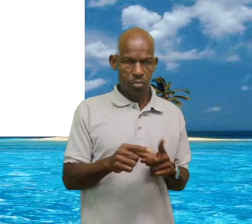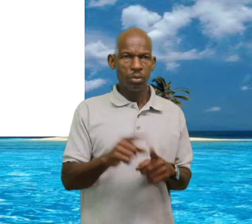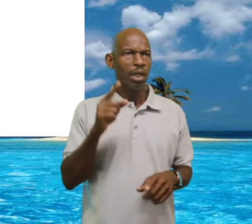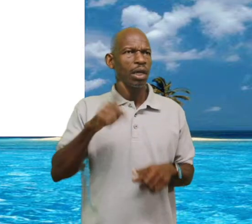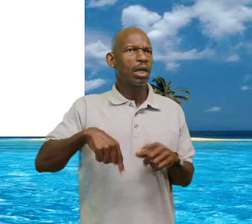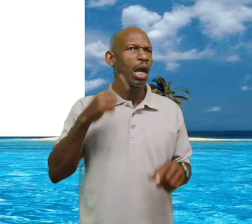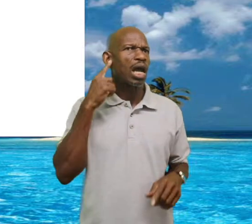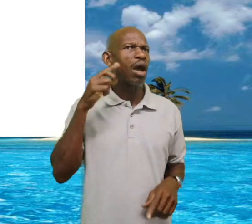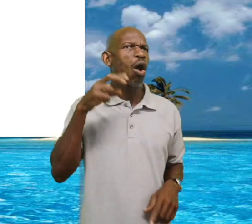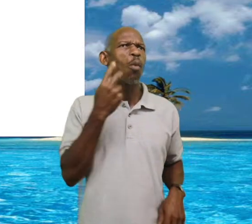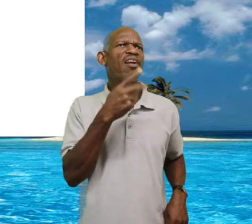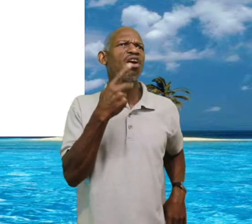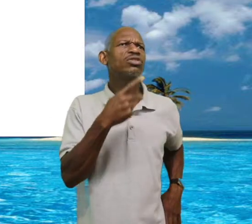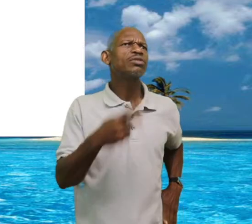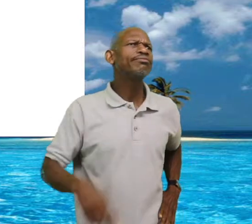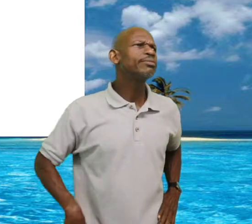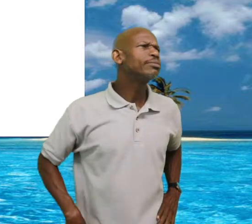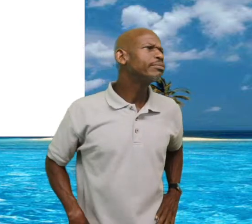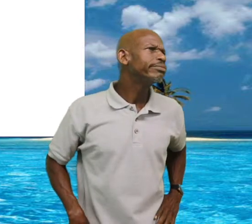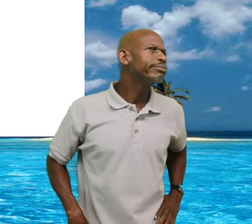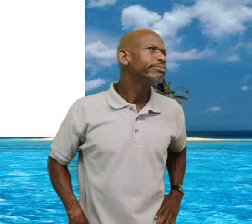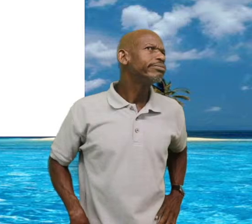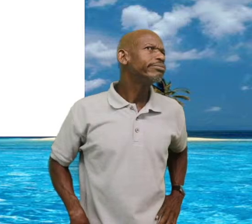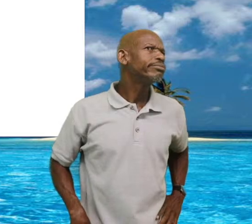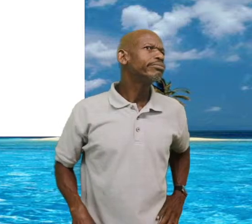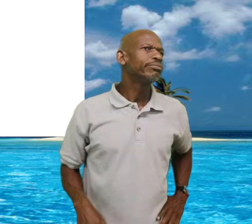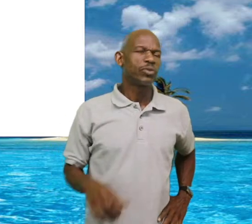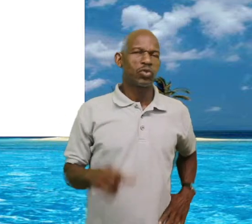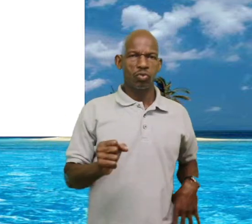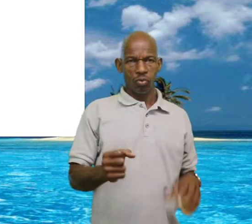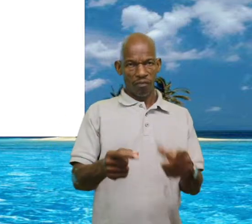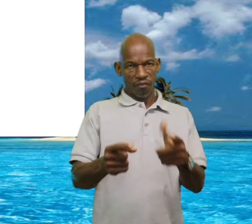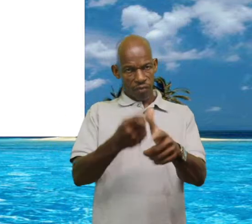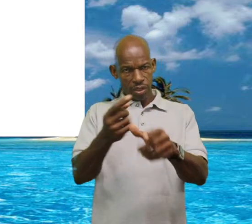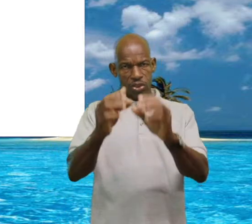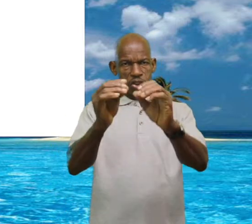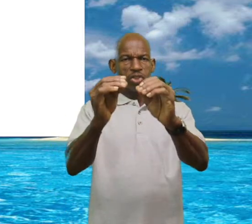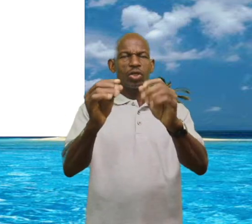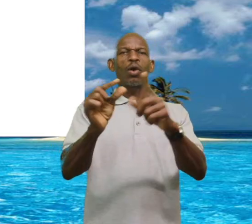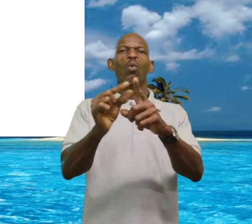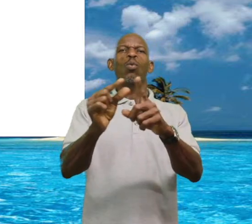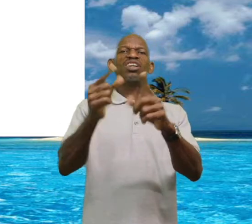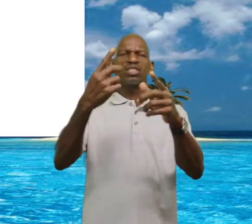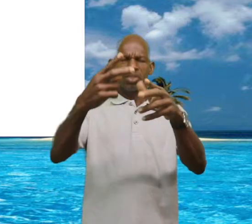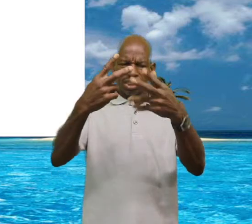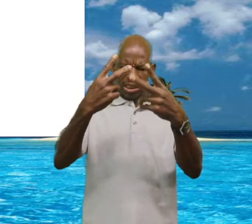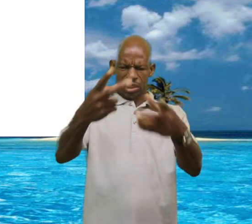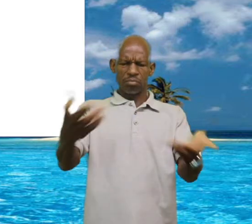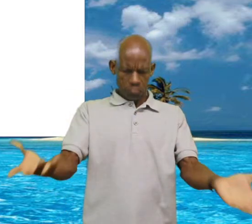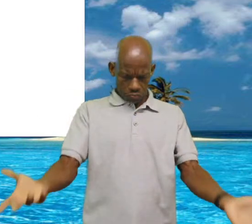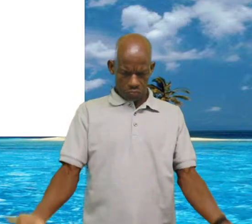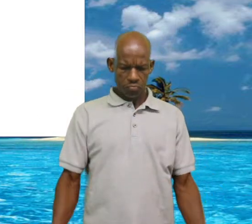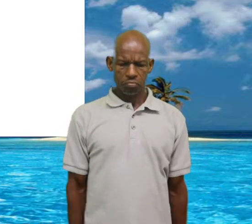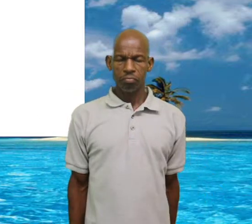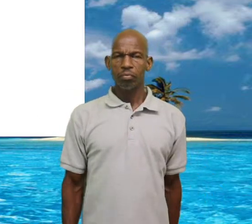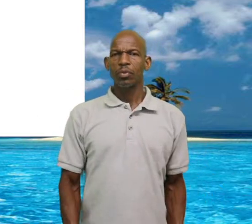I wanted to introduce the words that you can see. But there are some words you